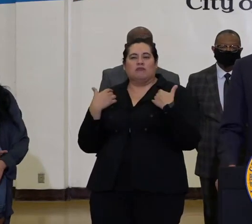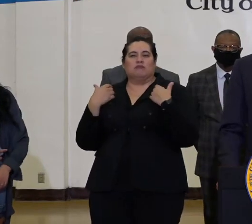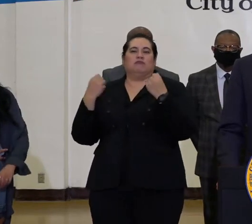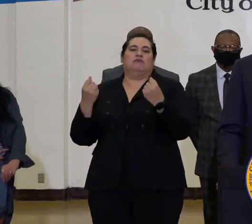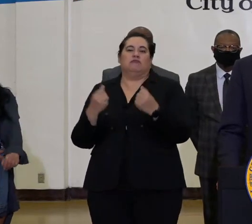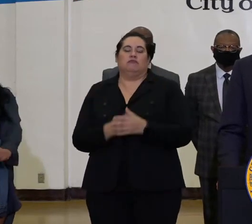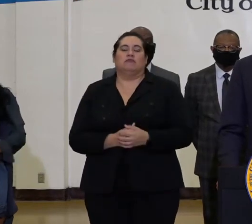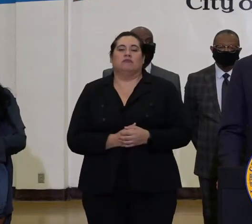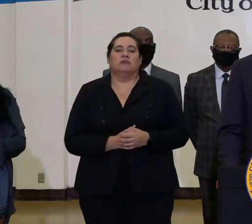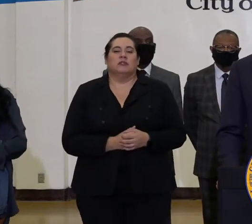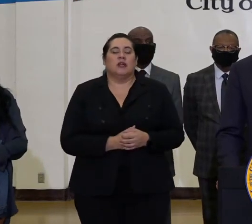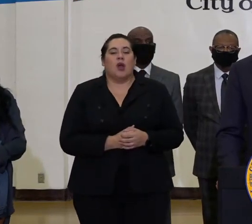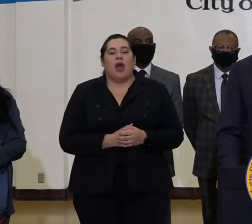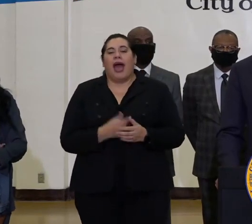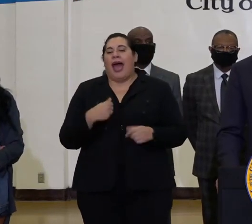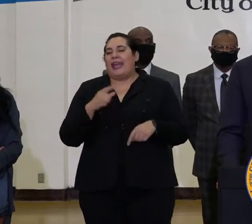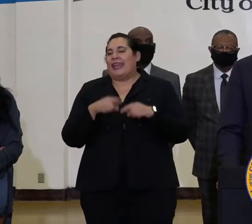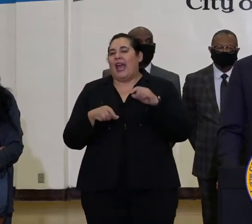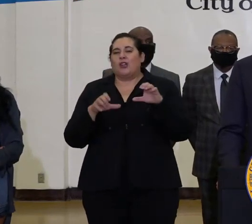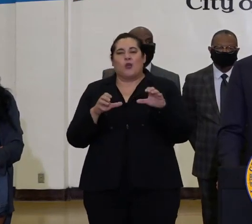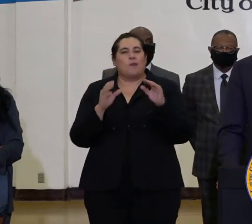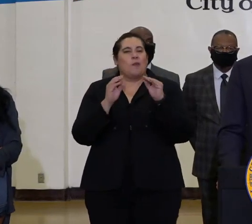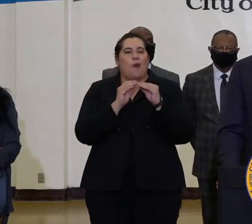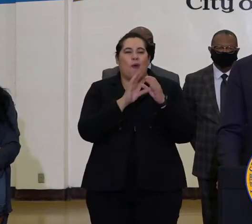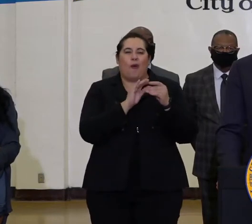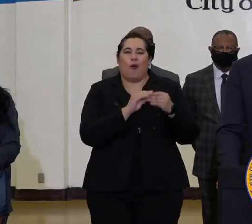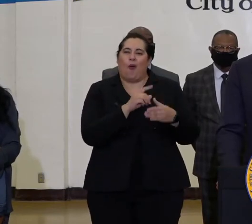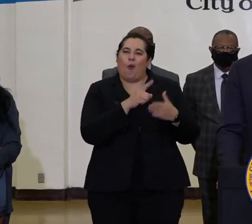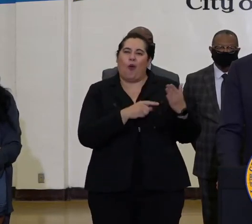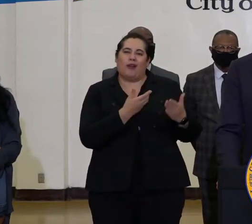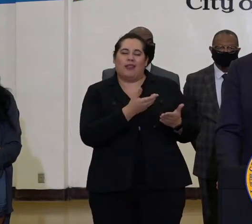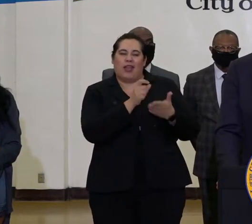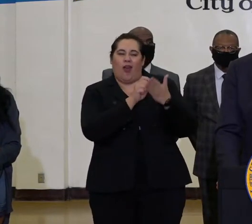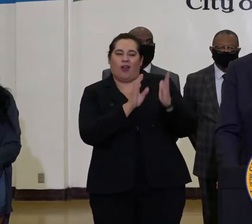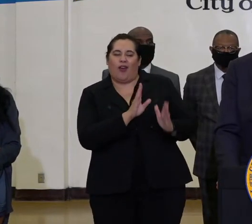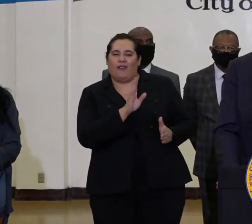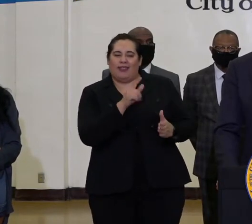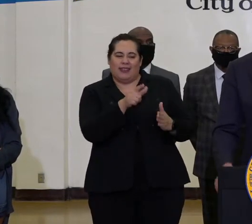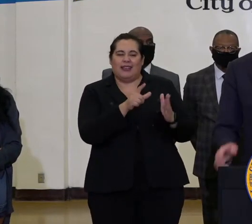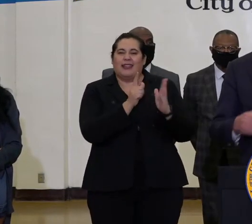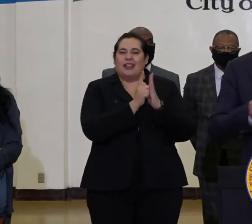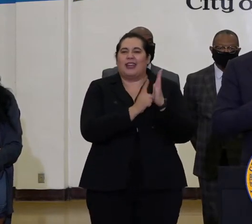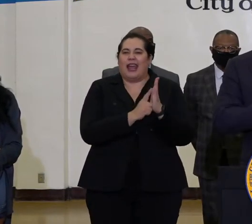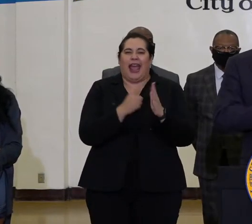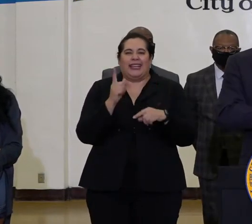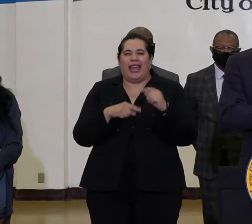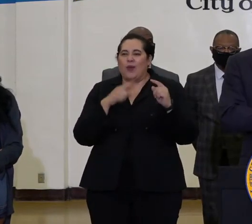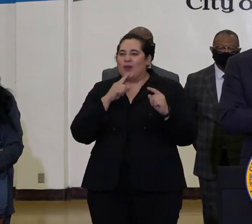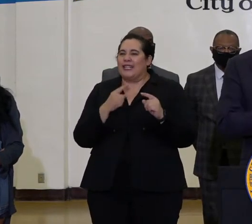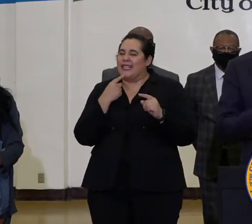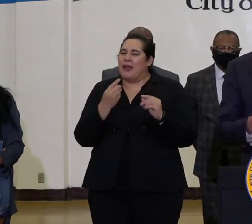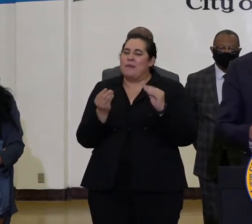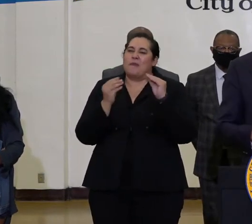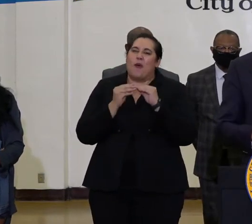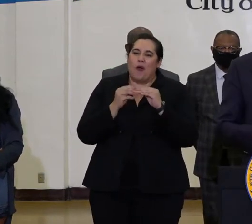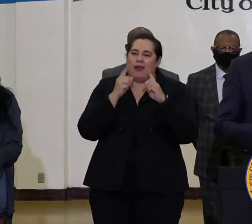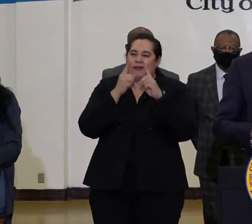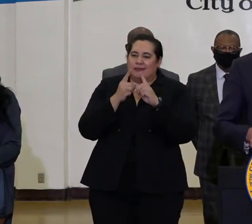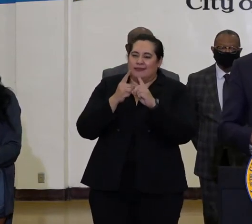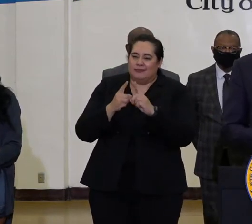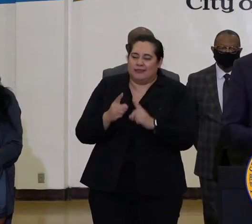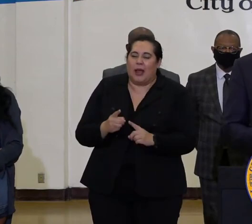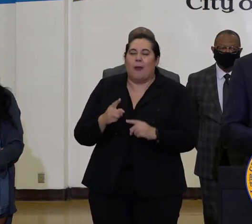said, I can't do any more justice than was done by the authors of the legislation to talk more detail and